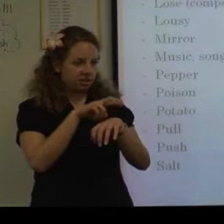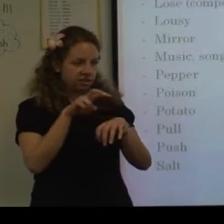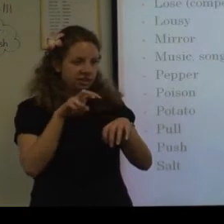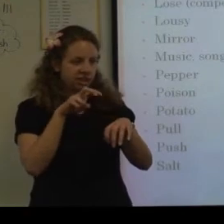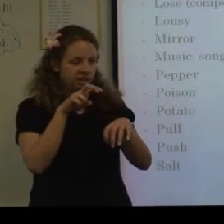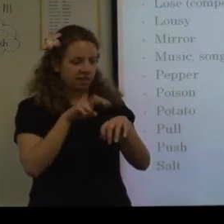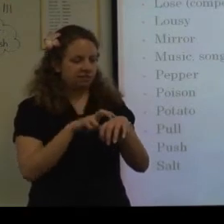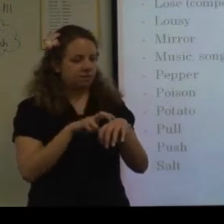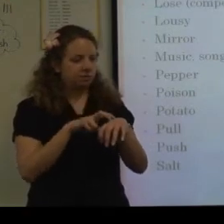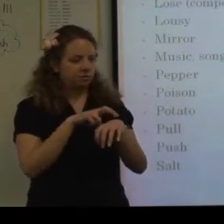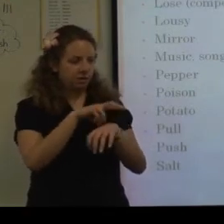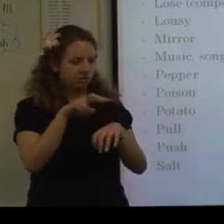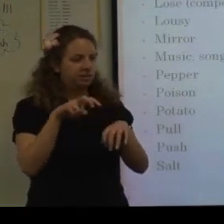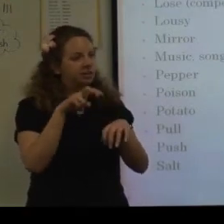Ireland is here, like if it goes around and down.